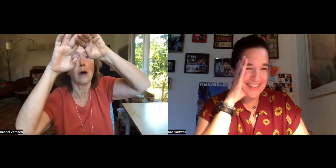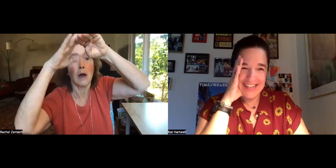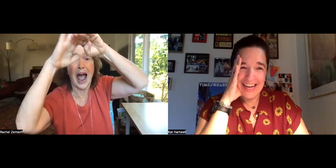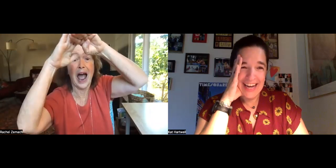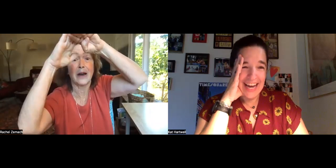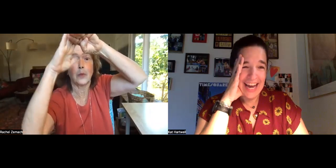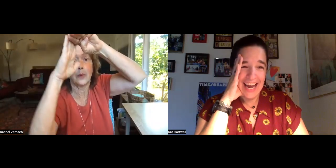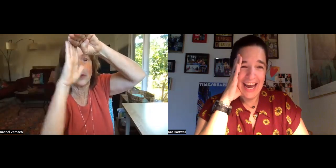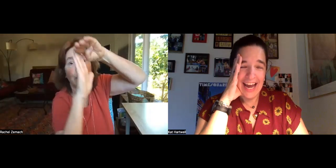Can't.